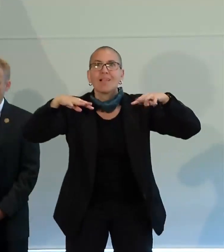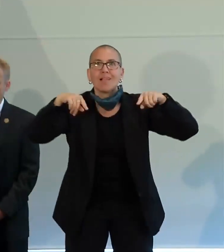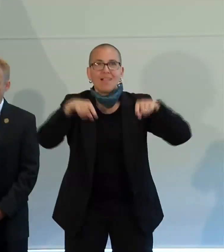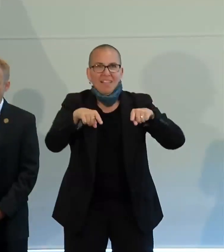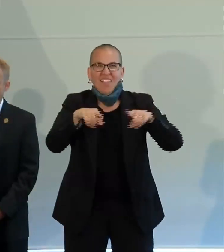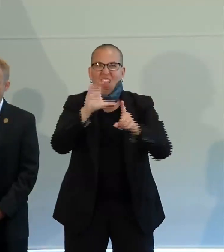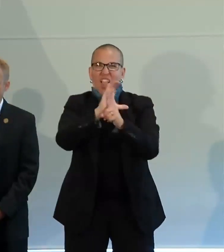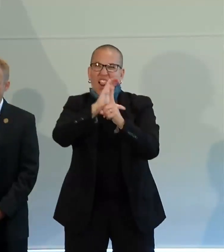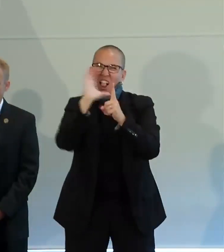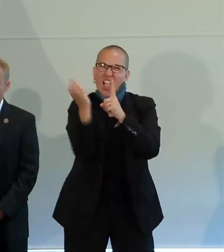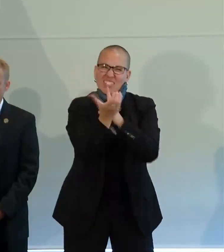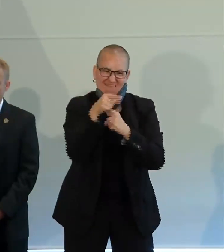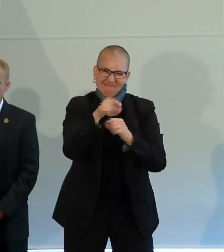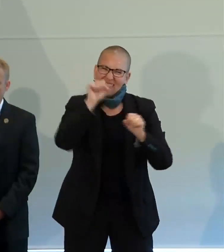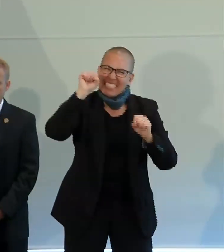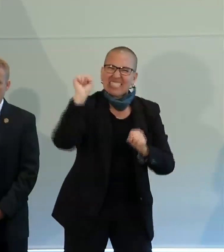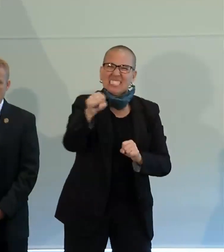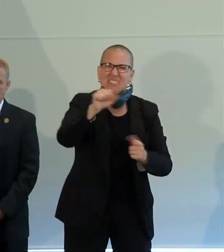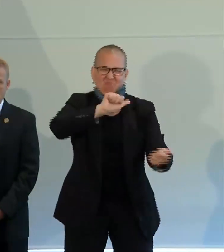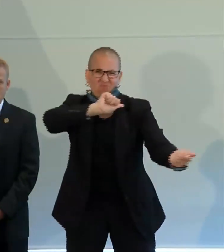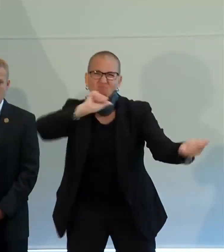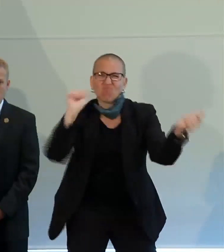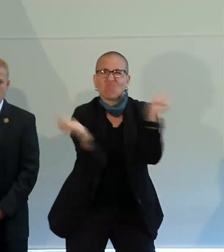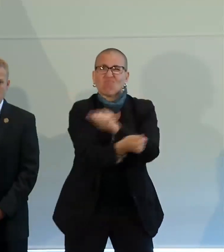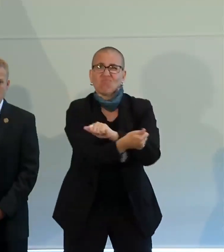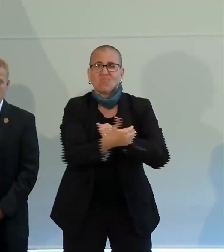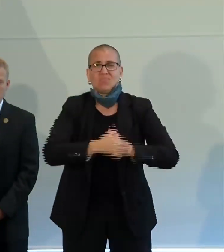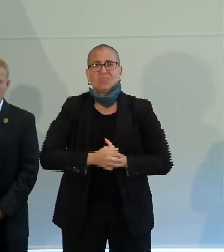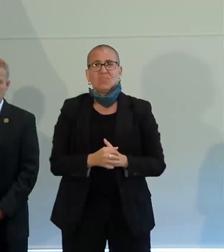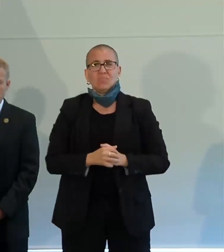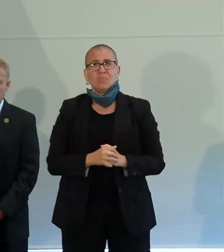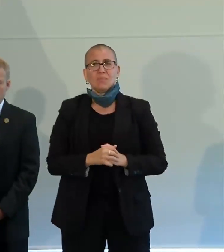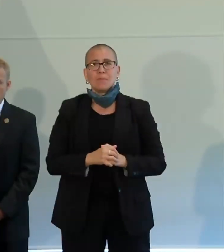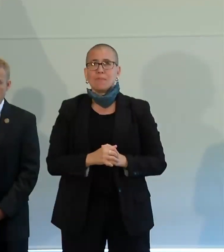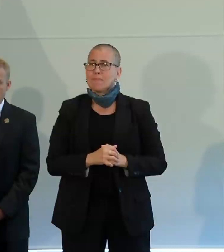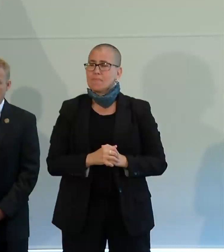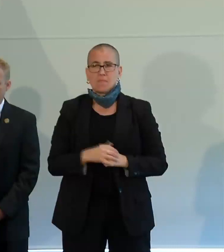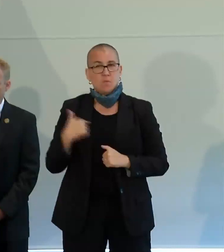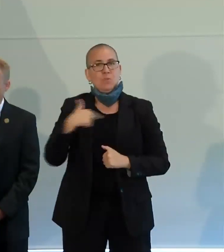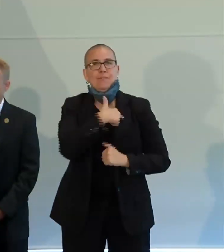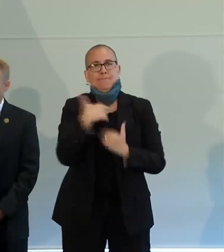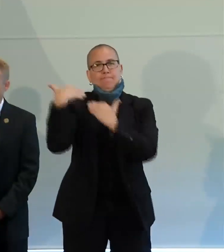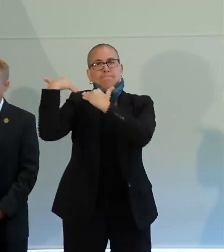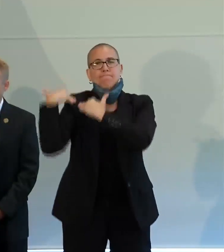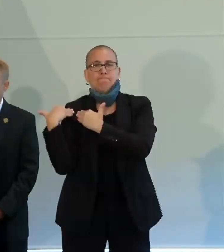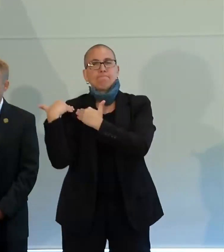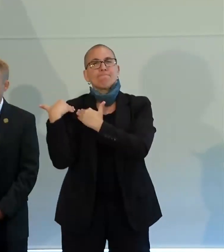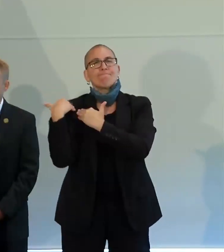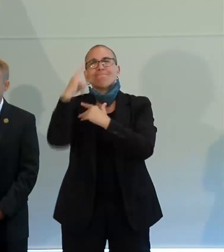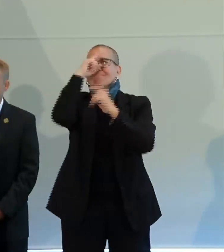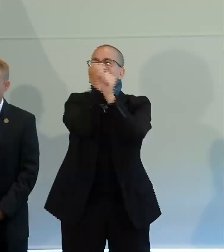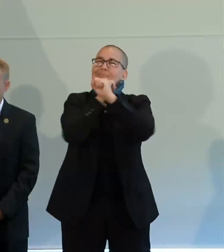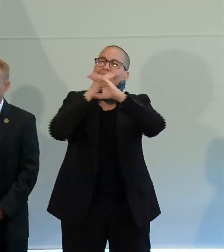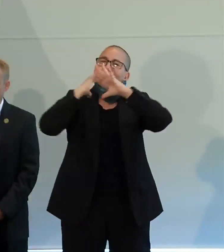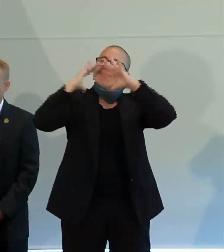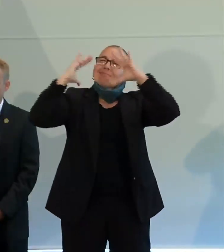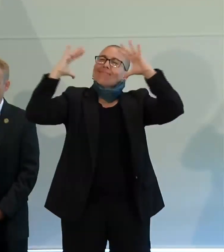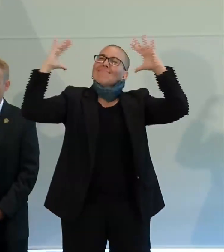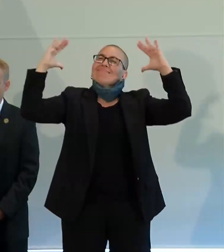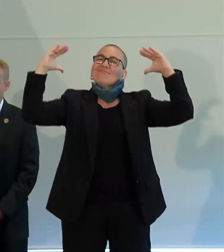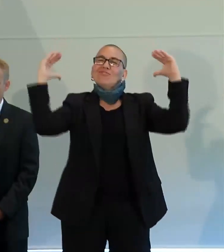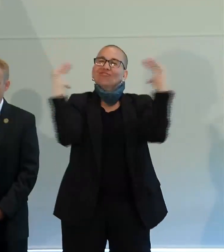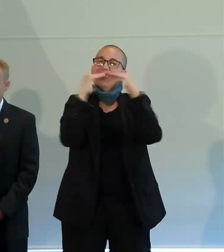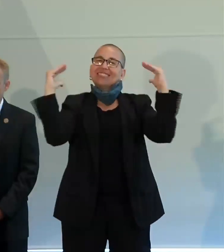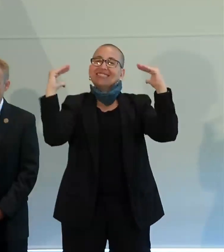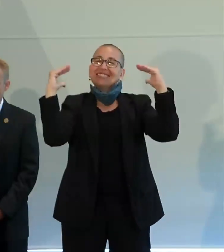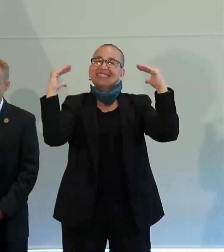need. There is a role for all who dream of a justice that we haven't yet